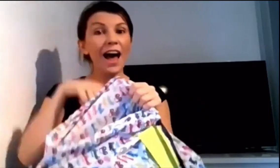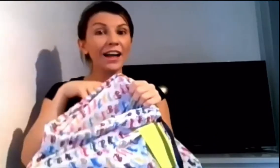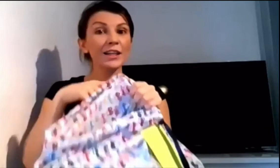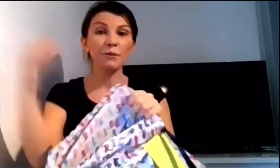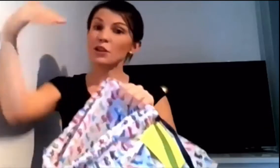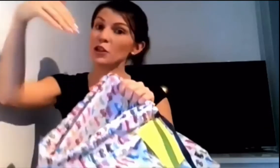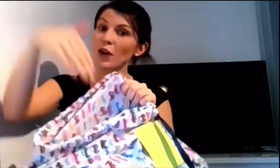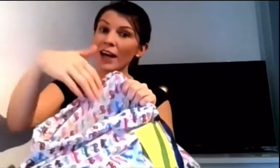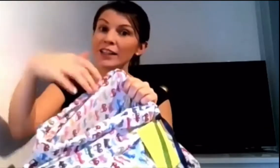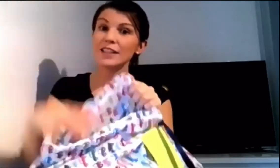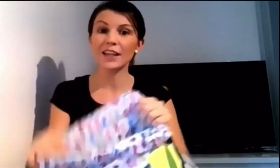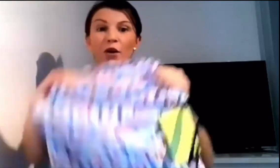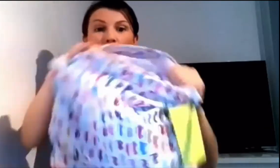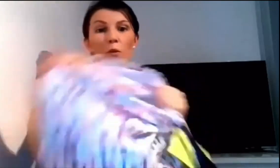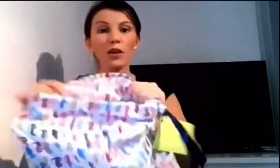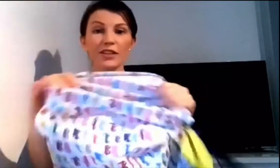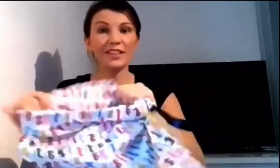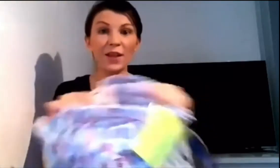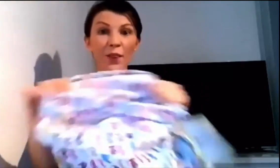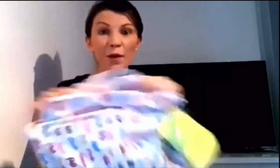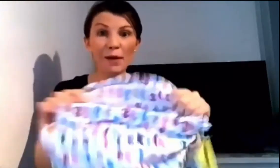put your hand in. What's in the bag?